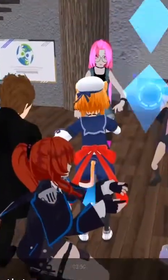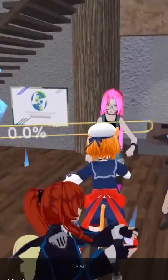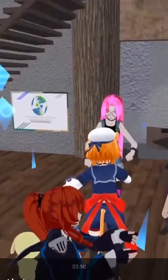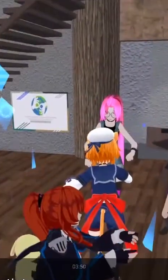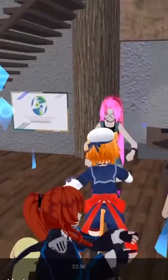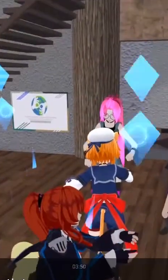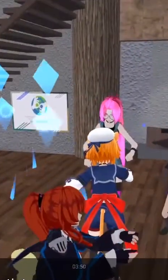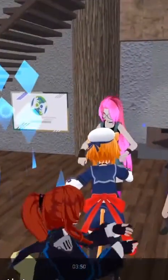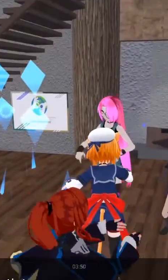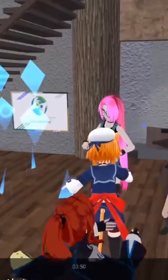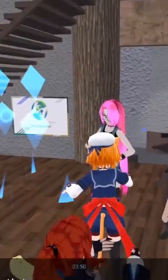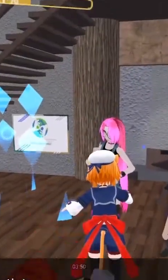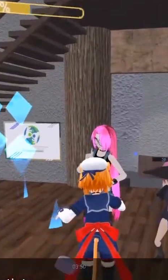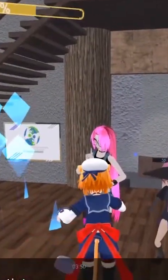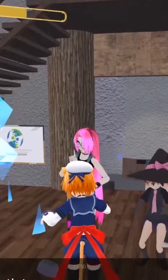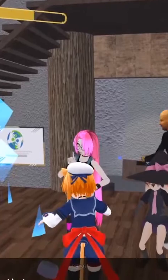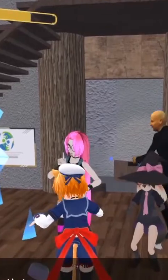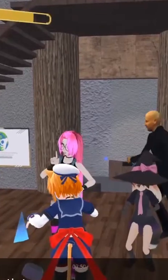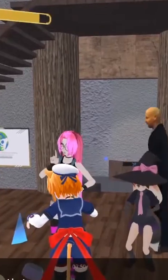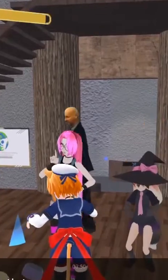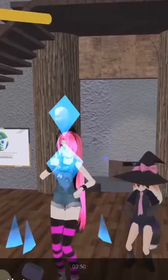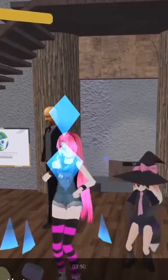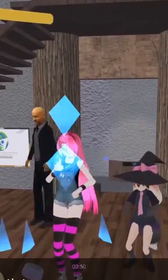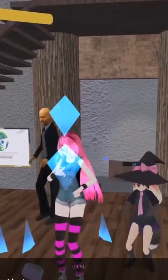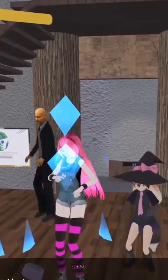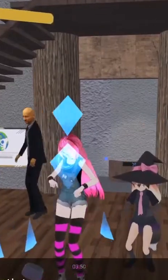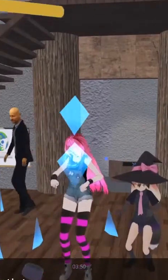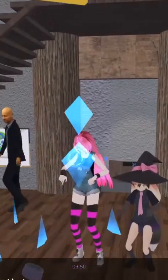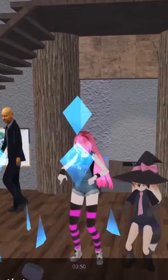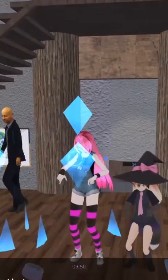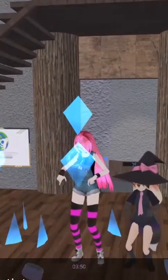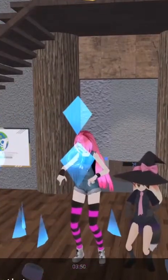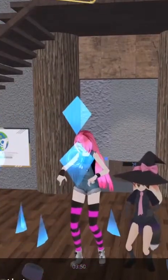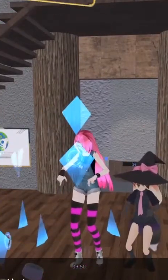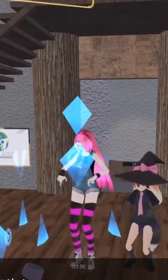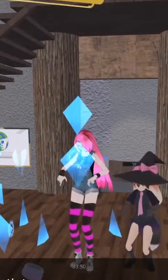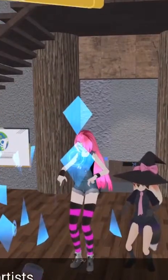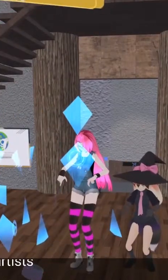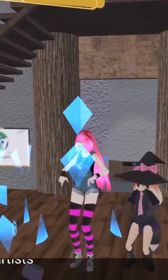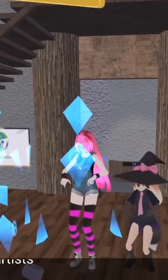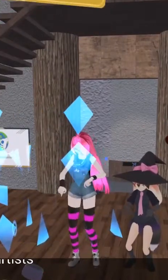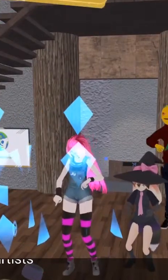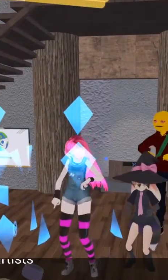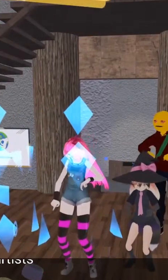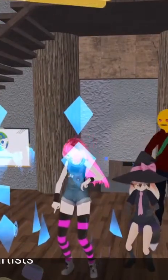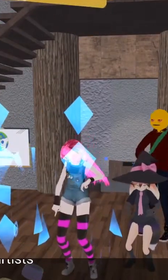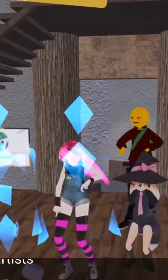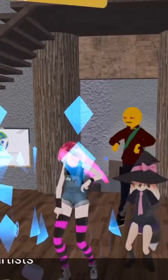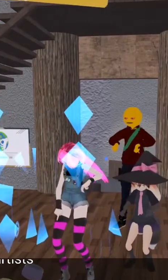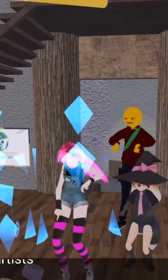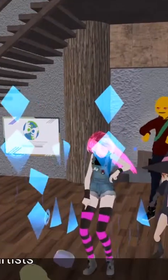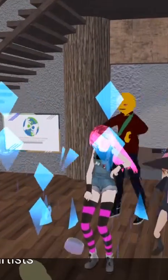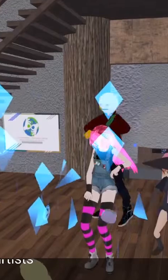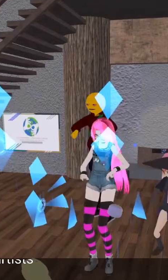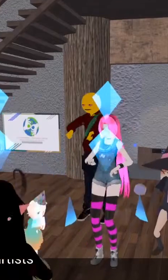Those little short people with the subos. Oh! Oh, these?